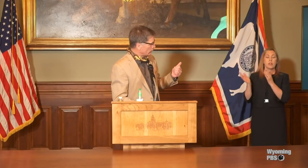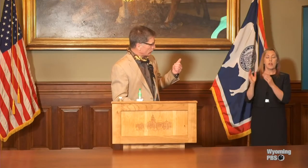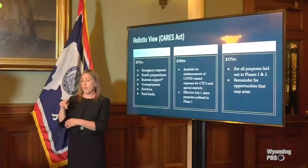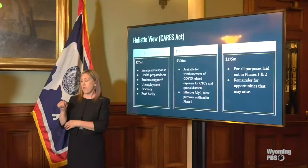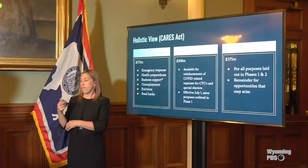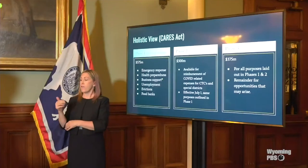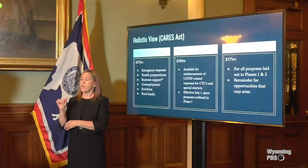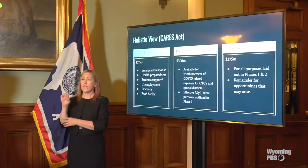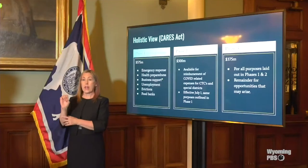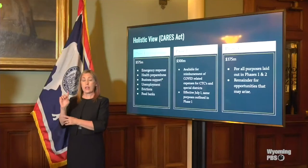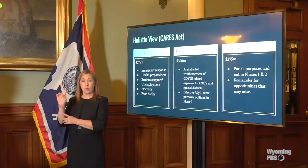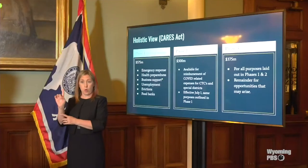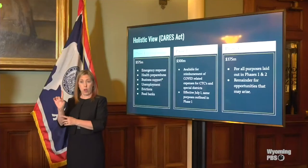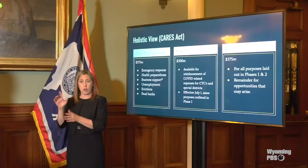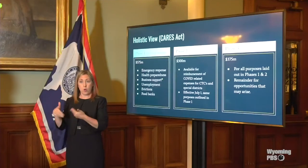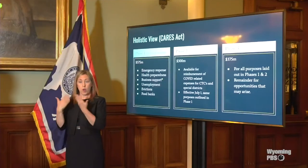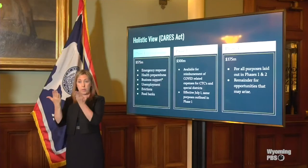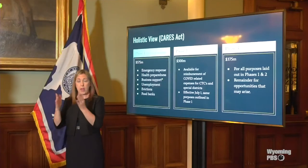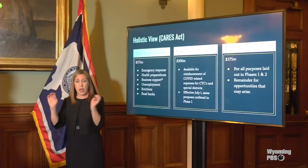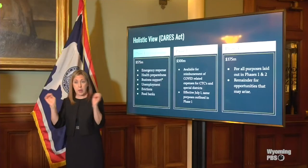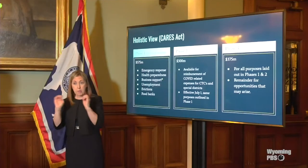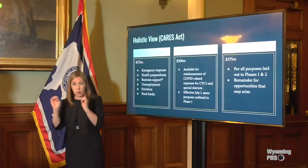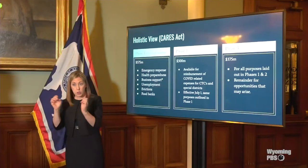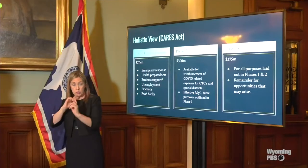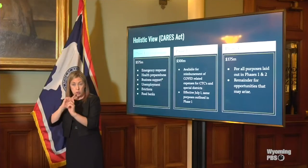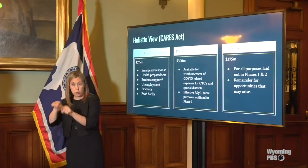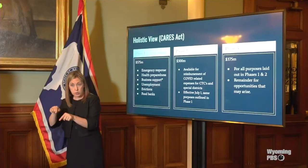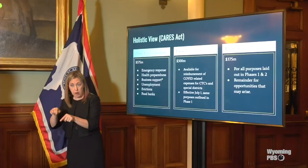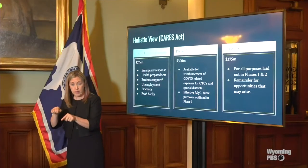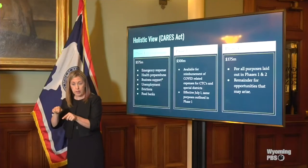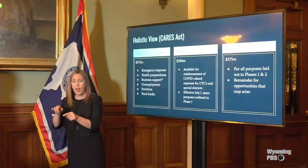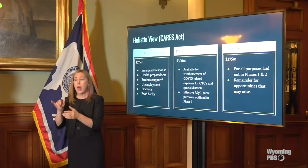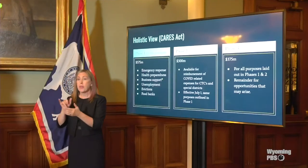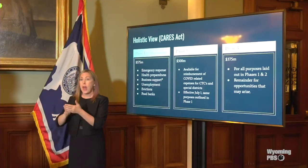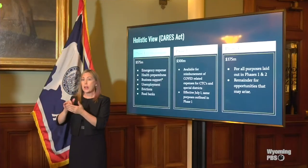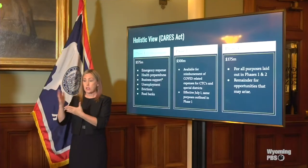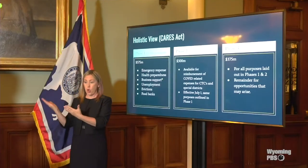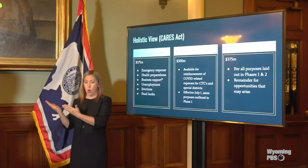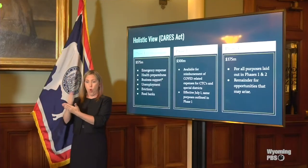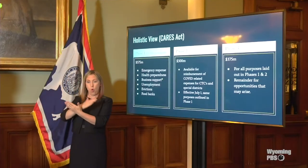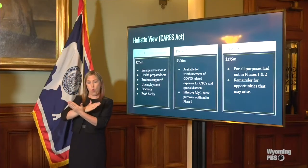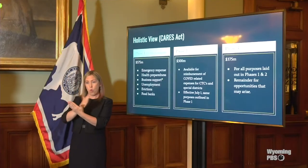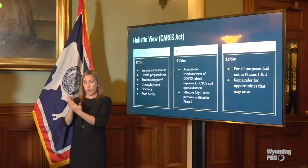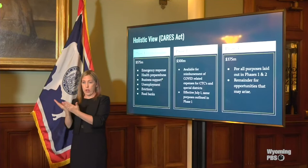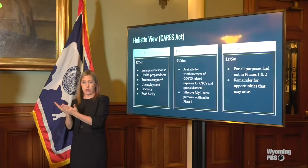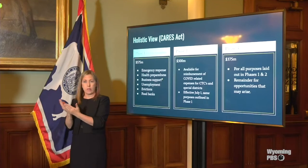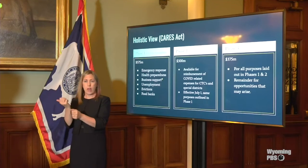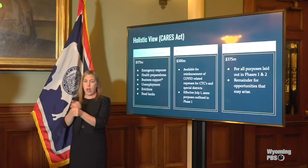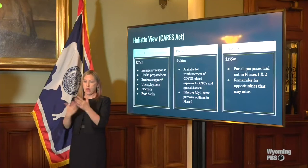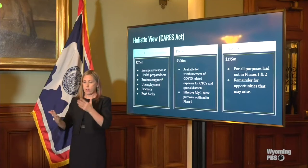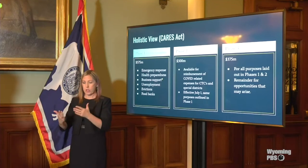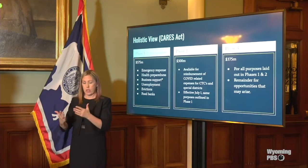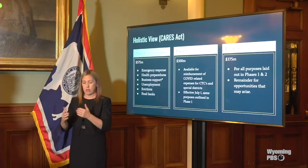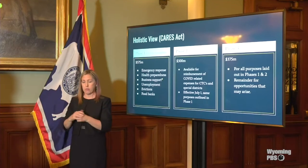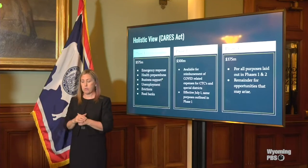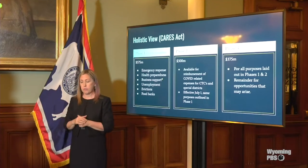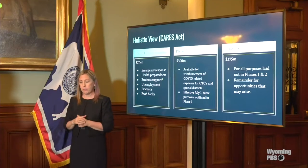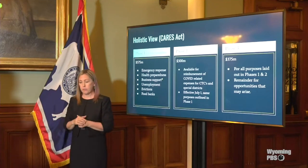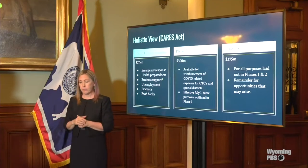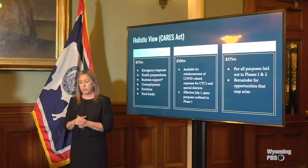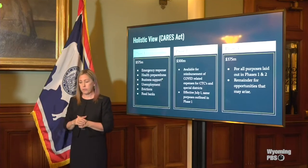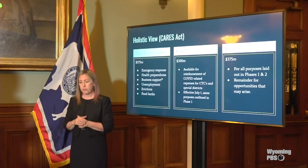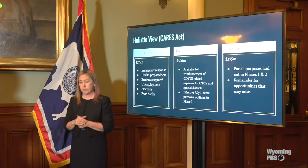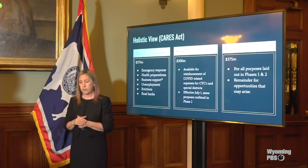phase one, we recommended emergency response, and that's the whole range of everything from